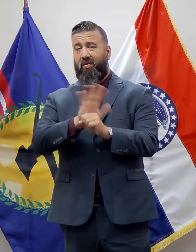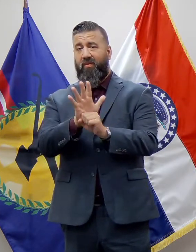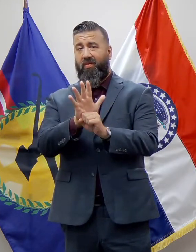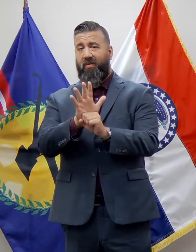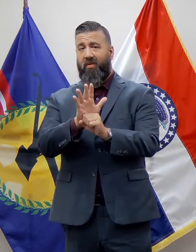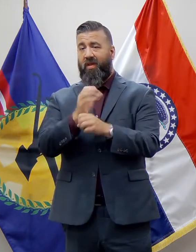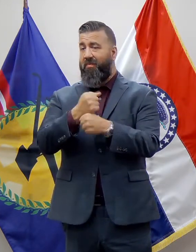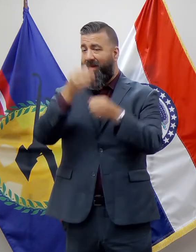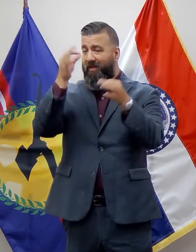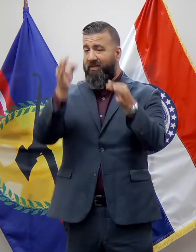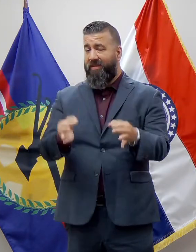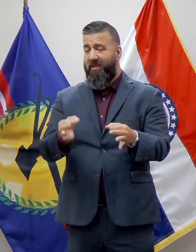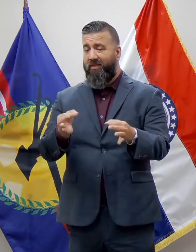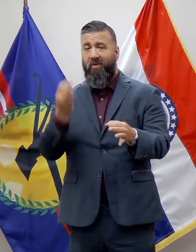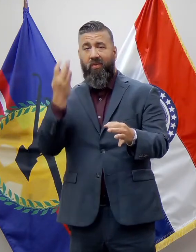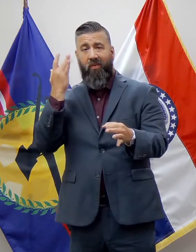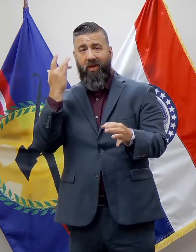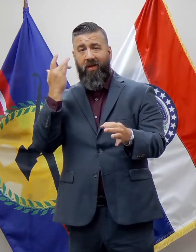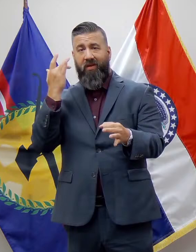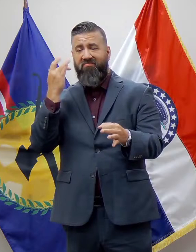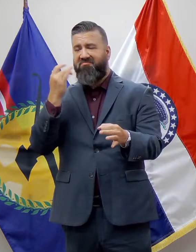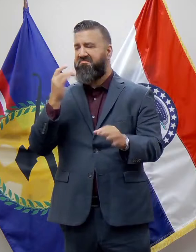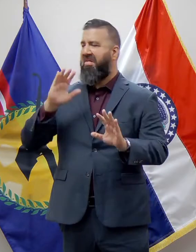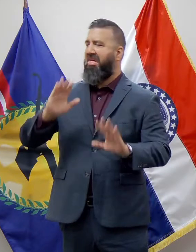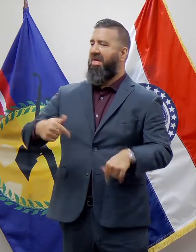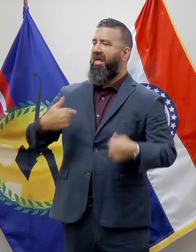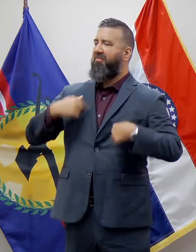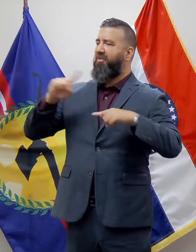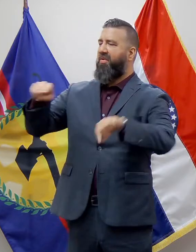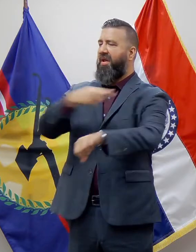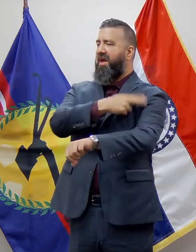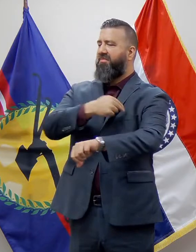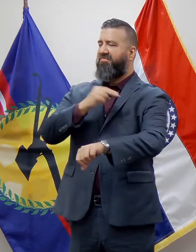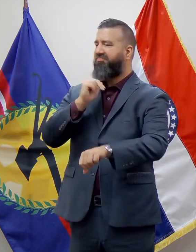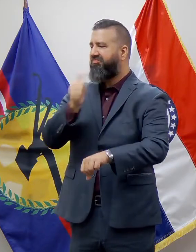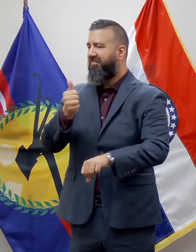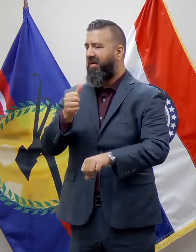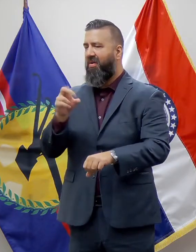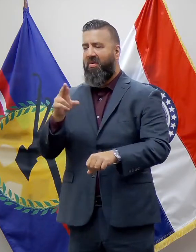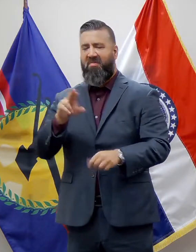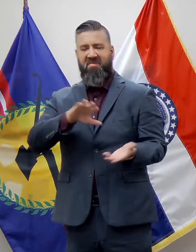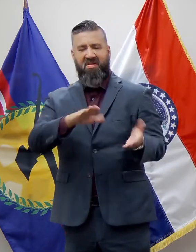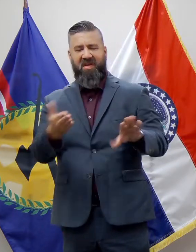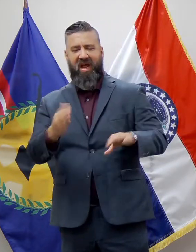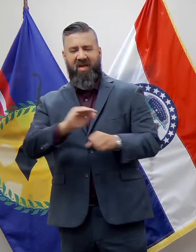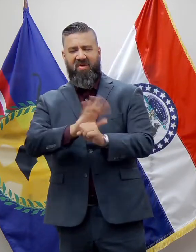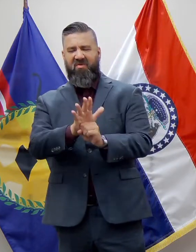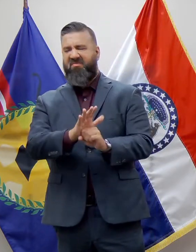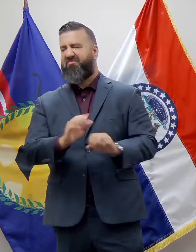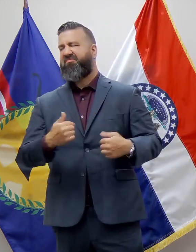on the belief that they won't end up in the hospital or the risk of dying of COVID-19 is slim.